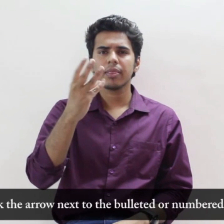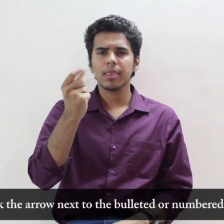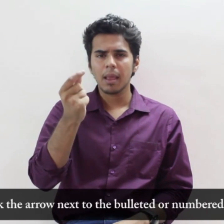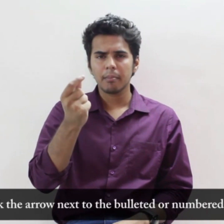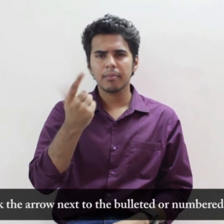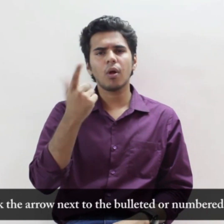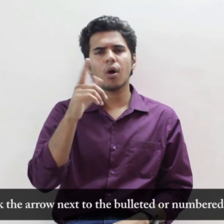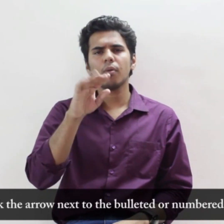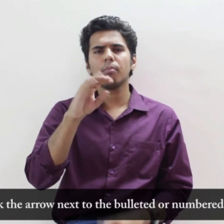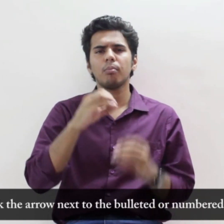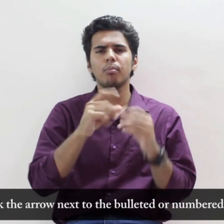list.